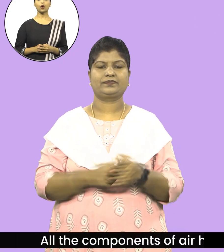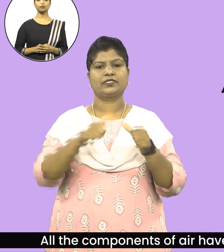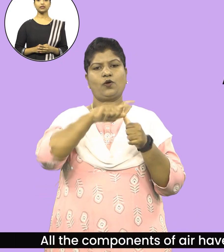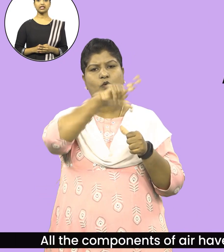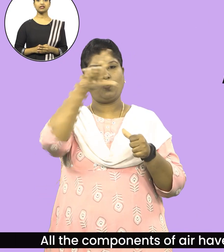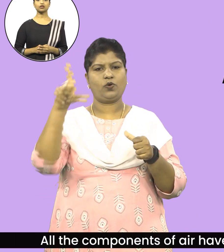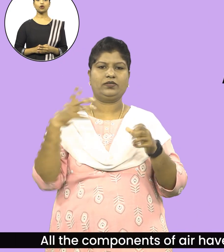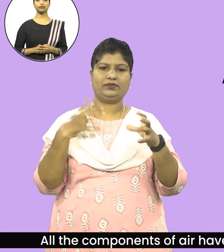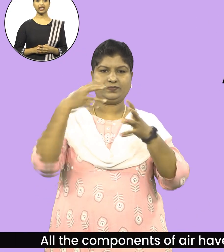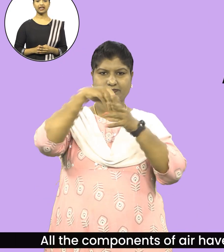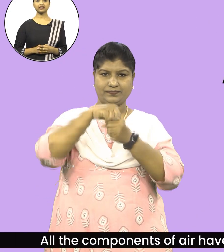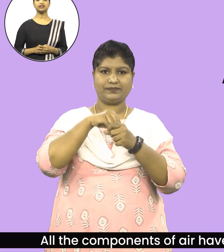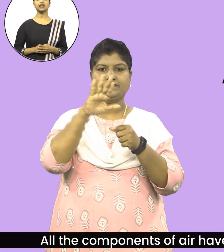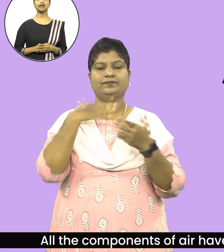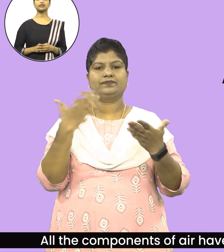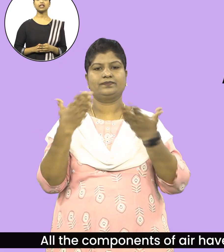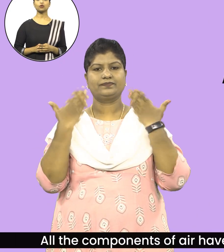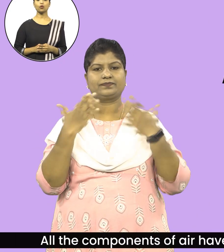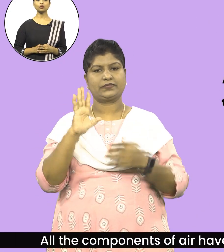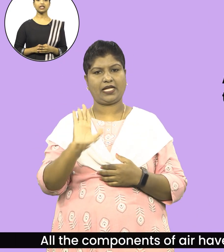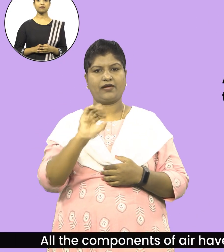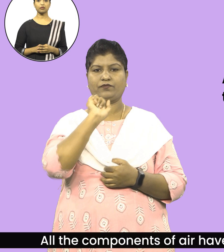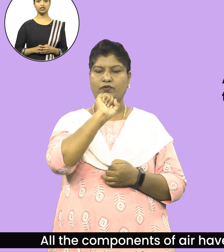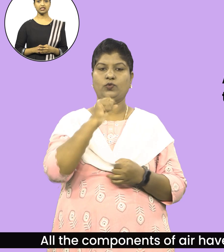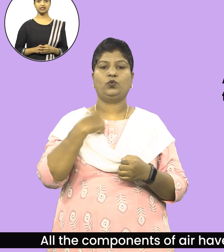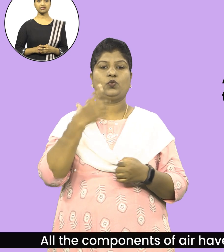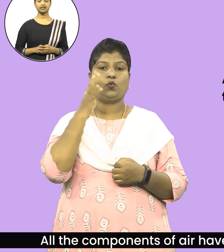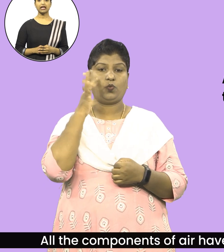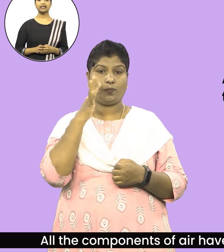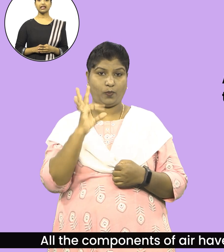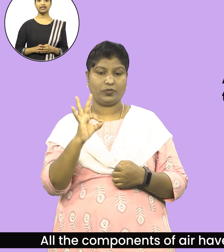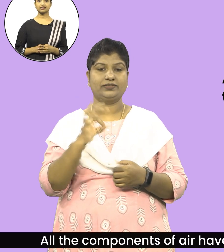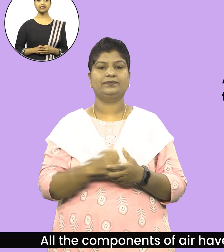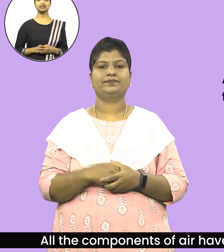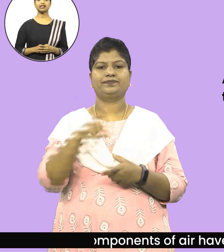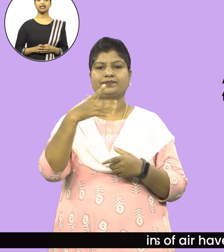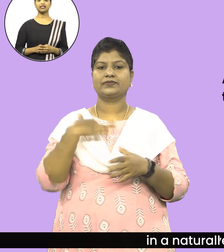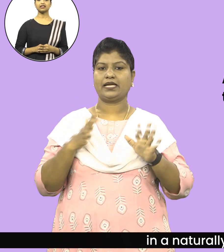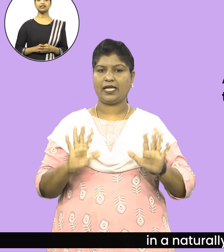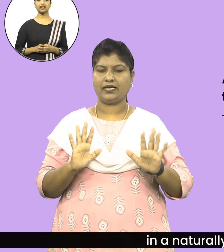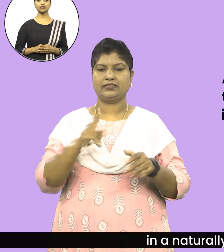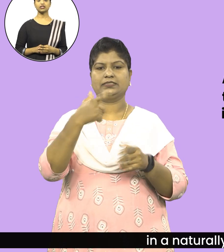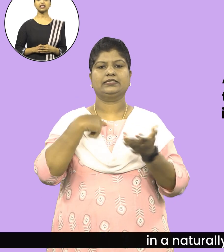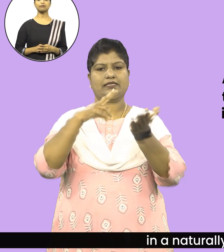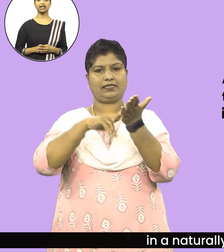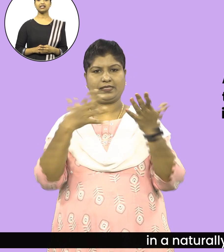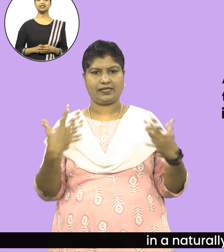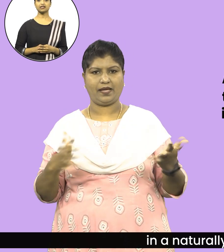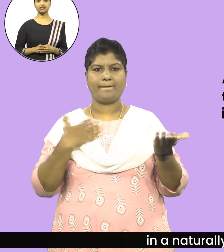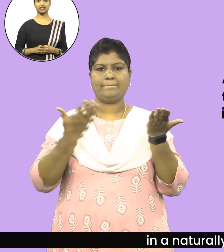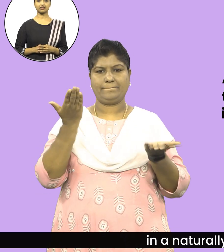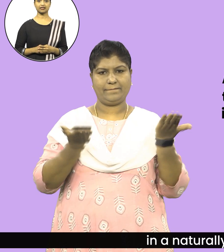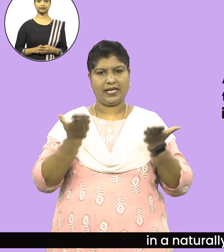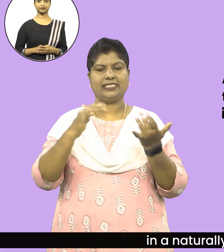All the components of air have their own importance and exist in a naturally